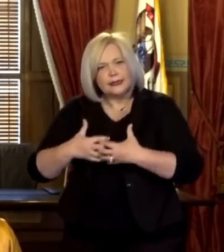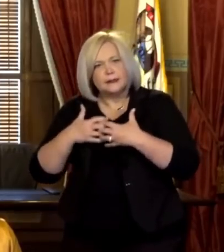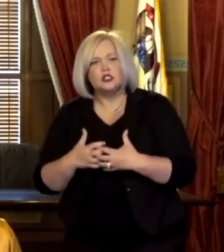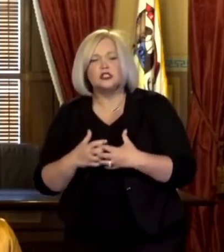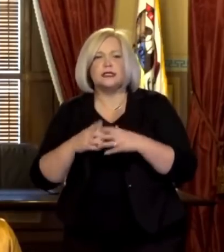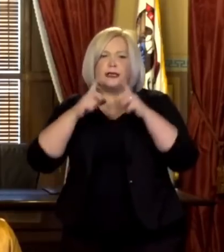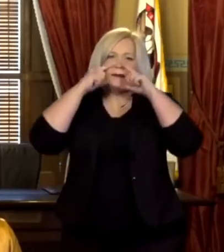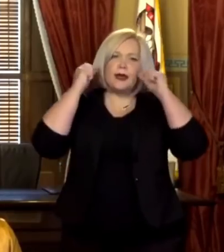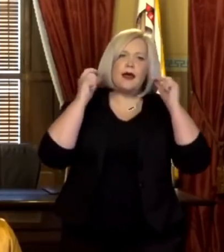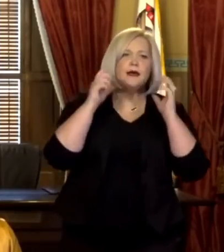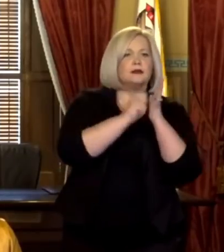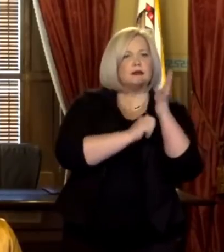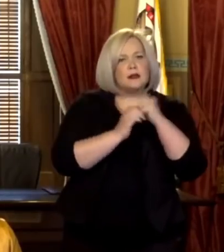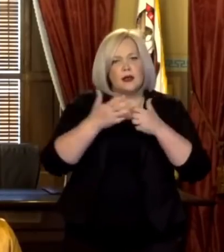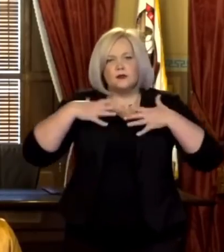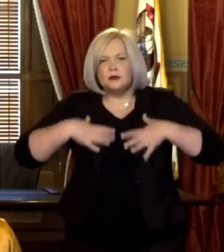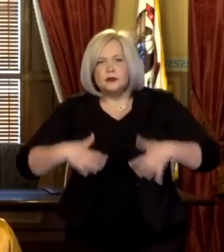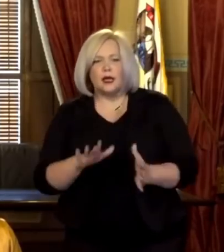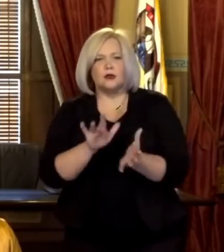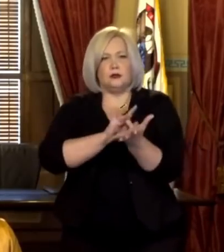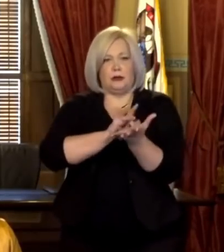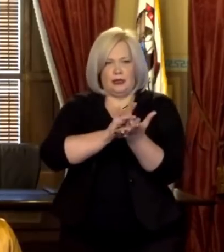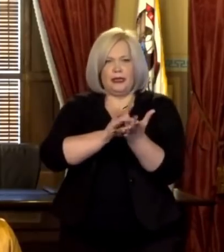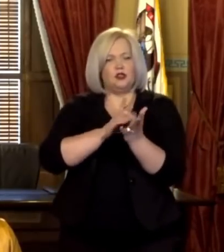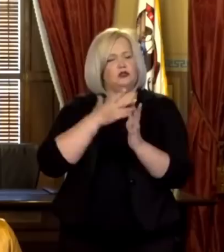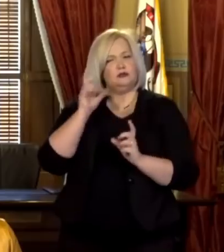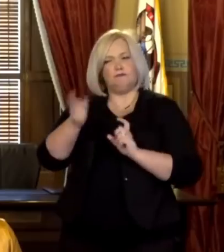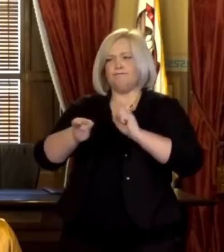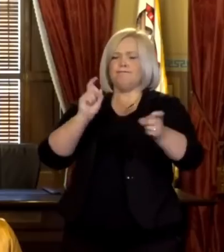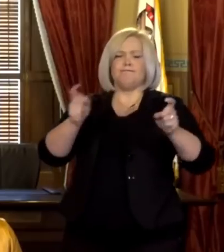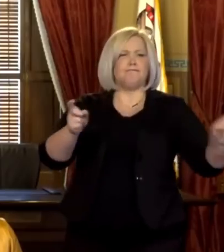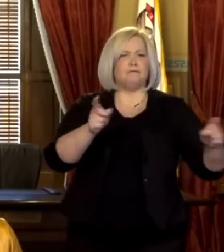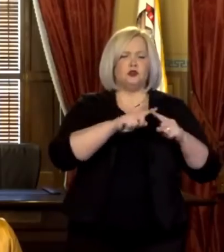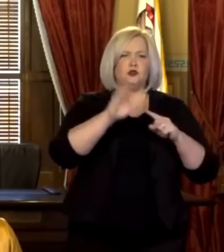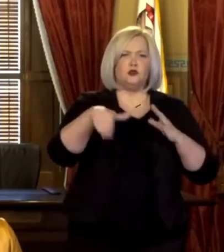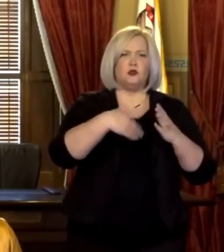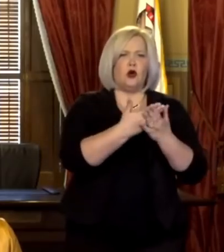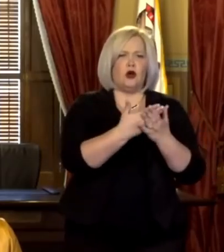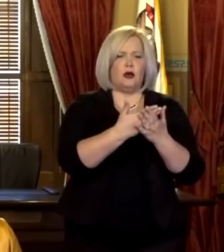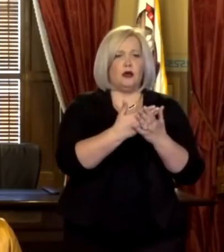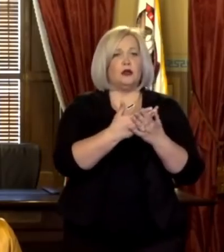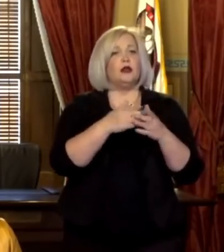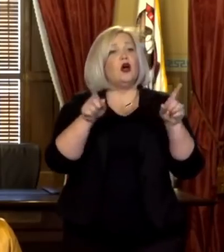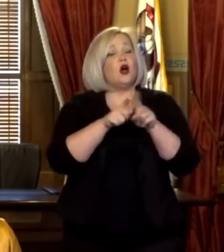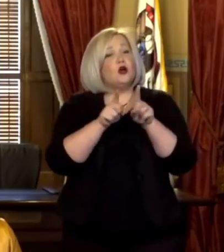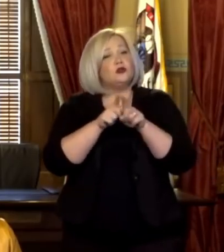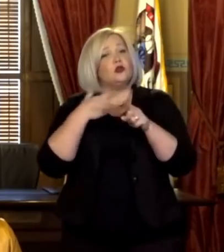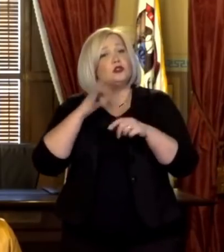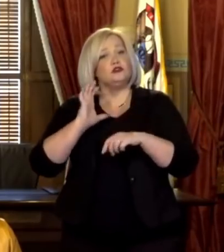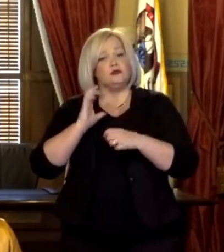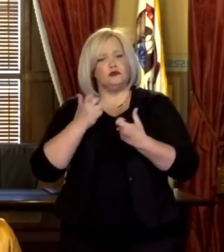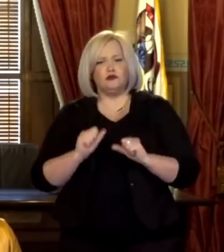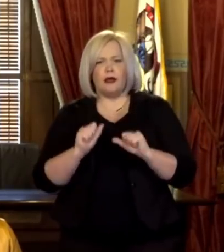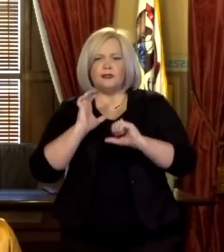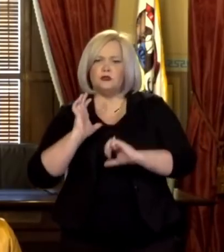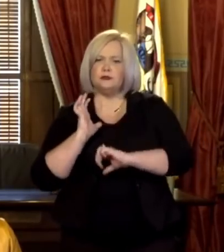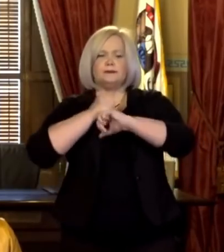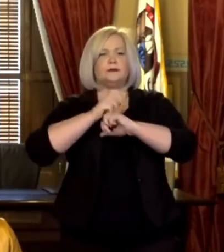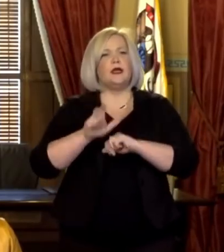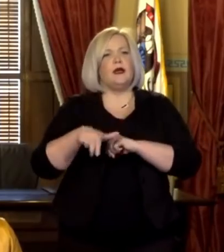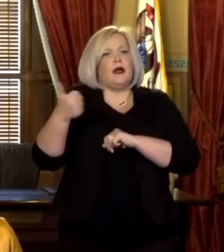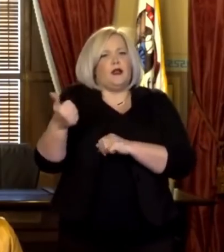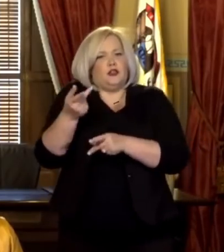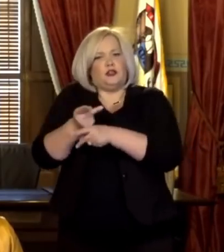and medications. We're also working around the clock to ready additional alternate care sites like the TCF Center in Detroit, and